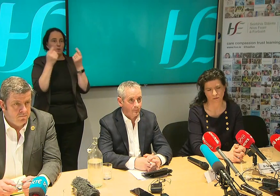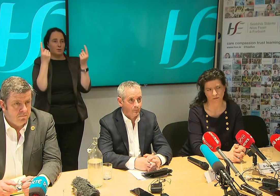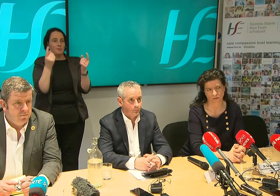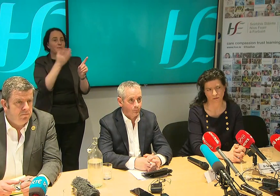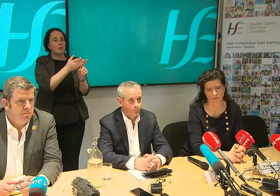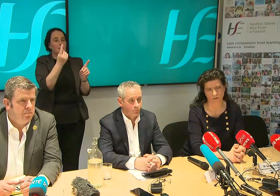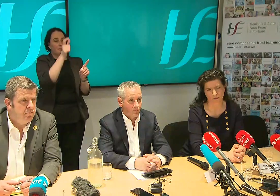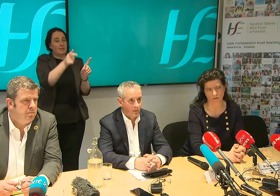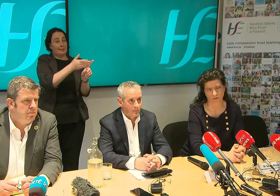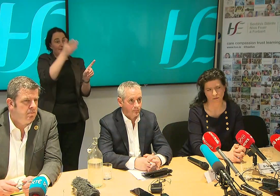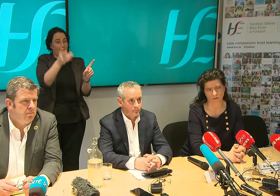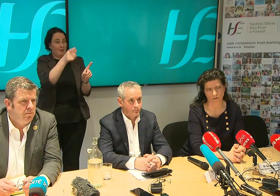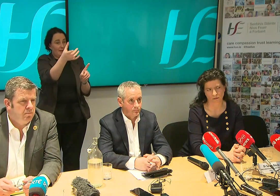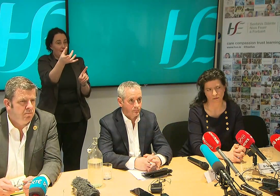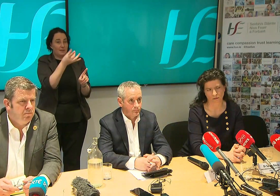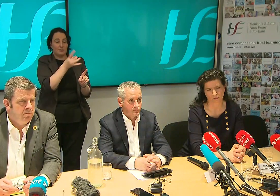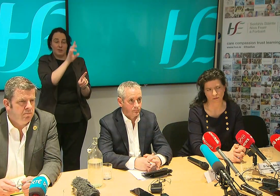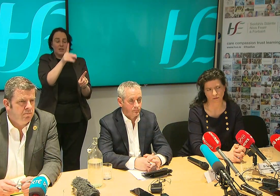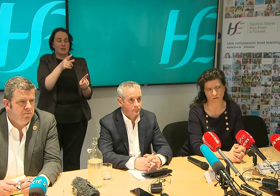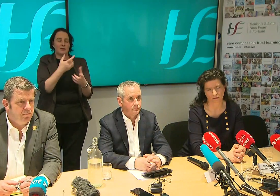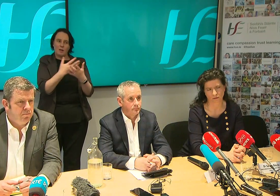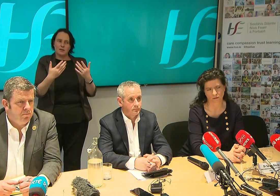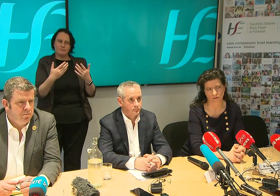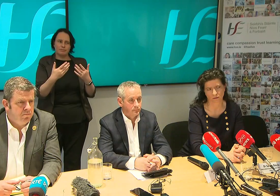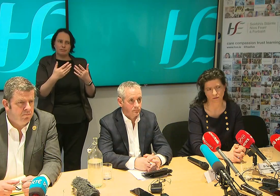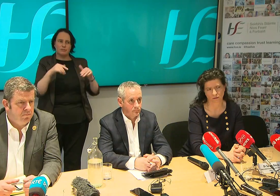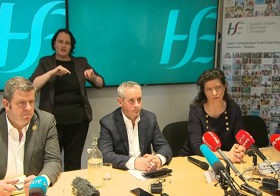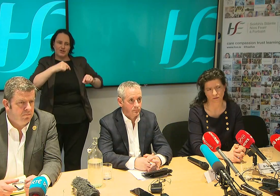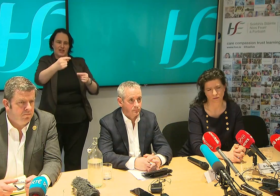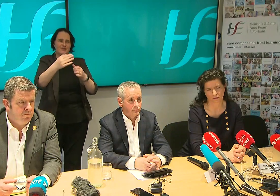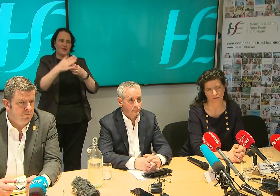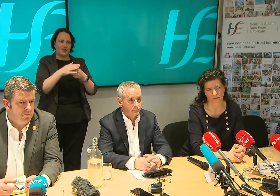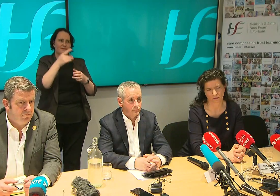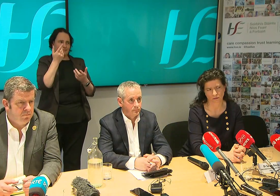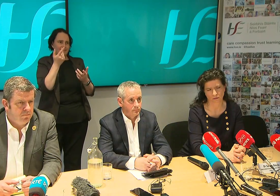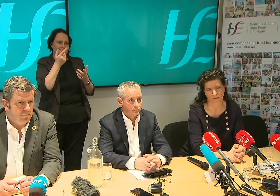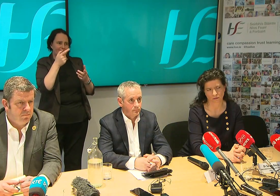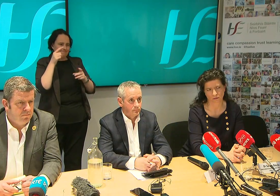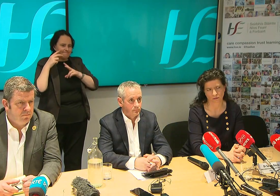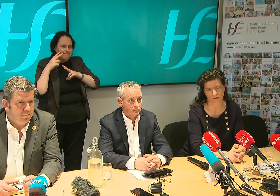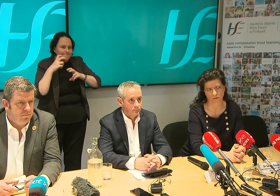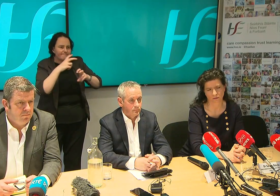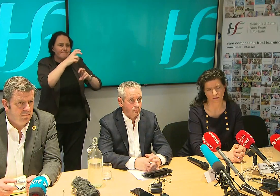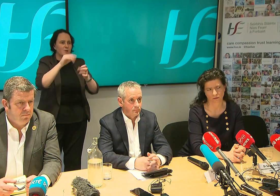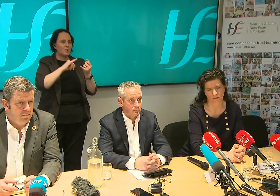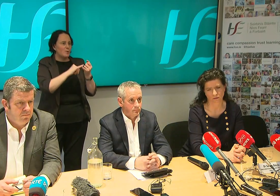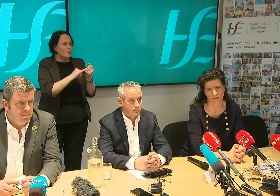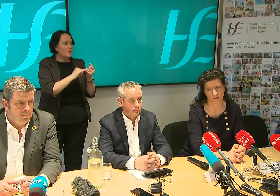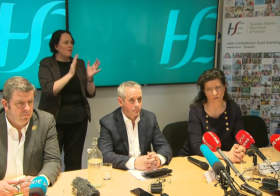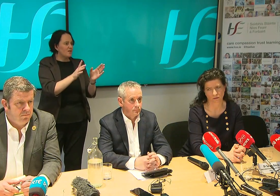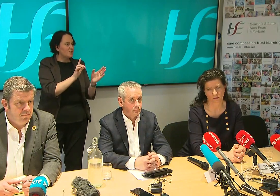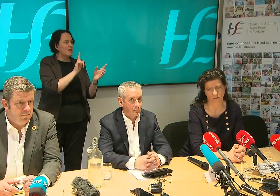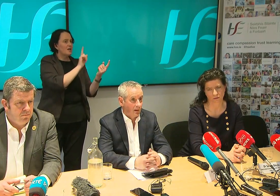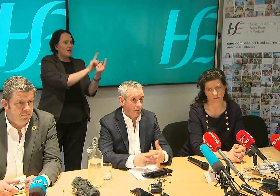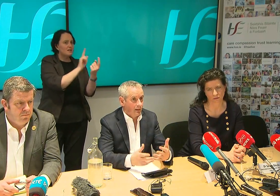Just with the four new cases, you said there's been significant tracing challenges. Obviously, even in broad terms, can you go into a little bit about what those challenges